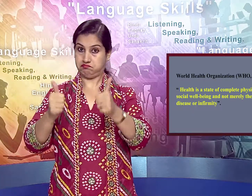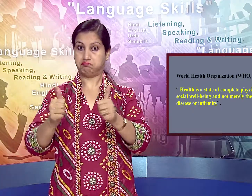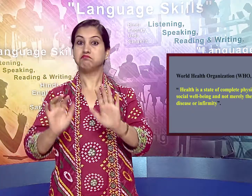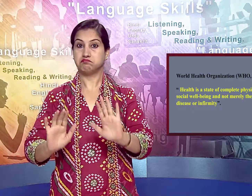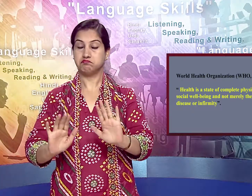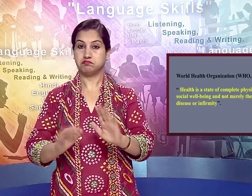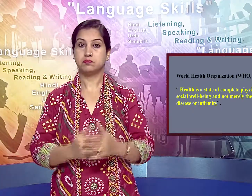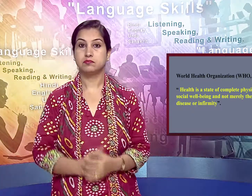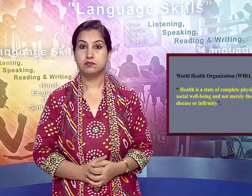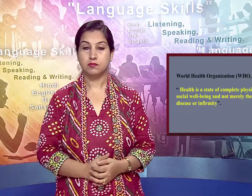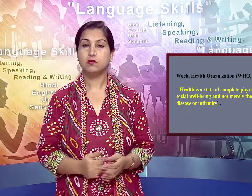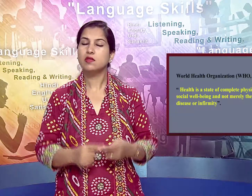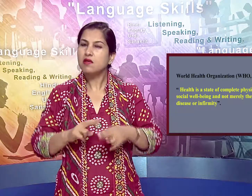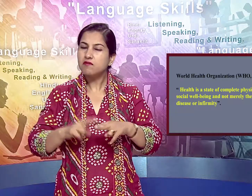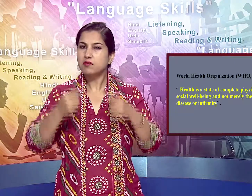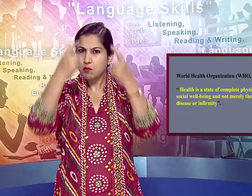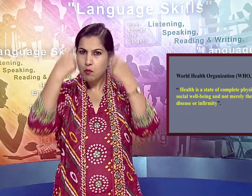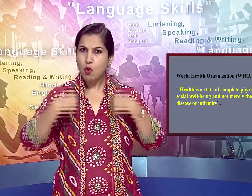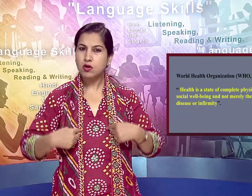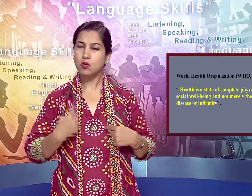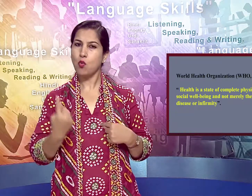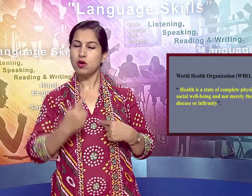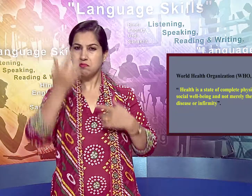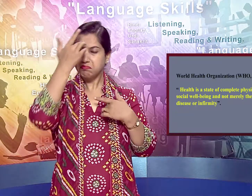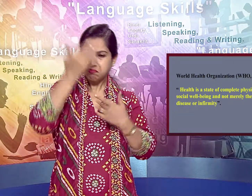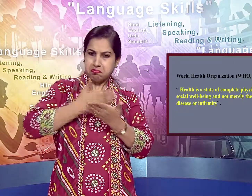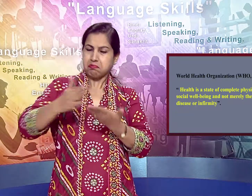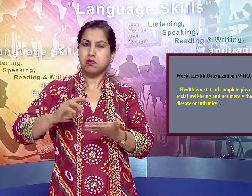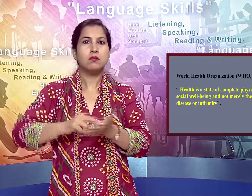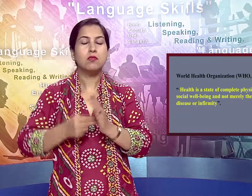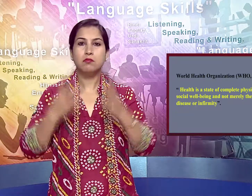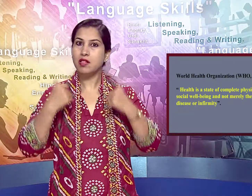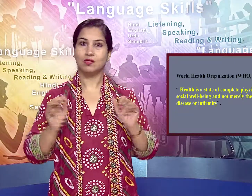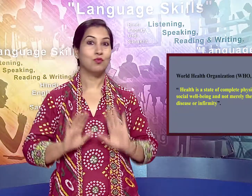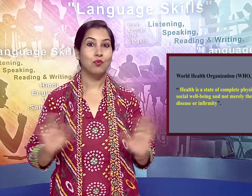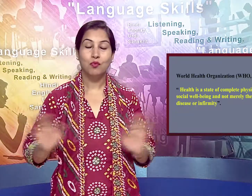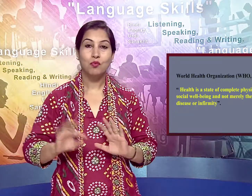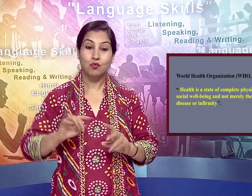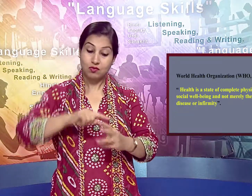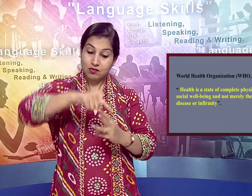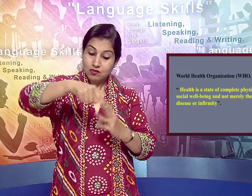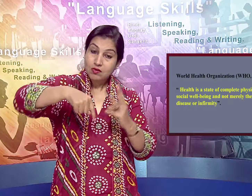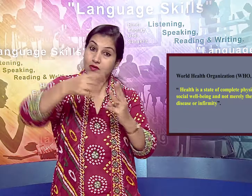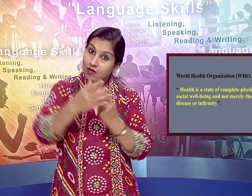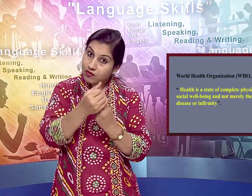well-being. It does not only mean the absence of disease